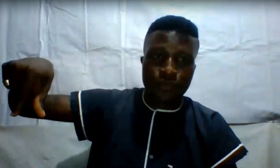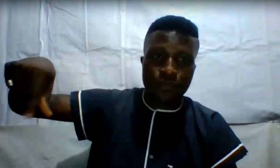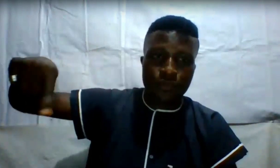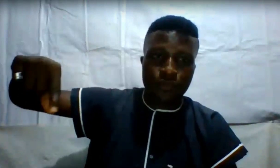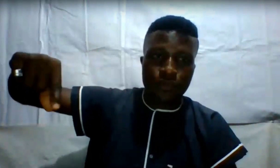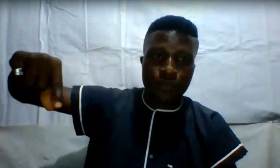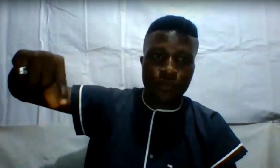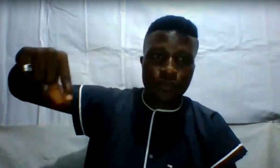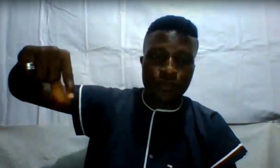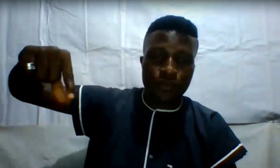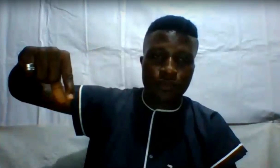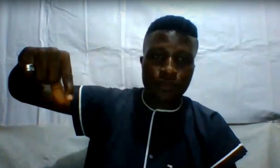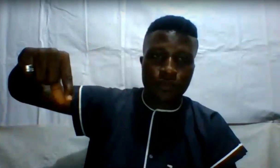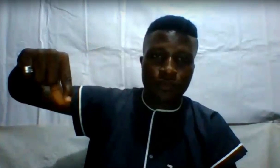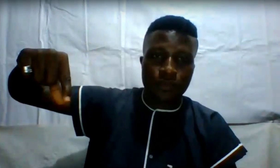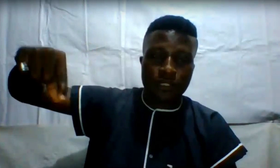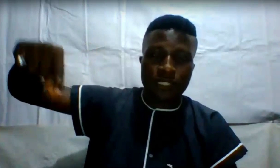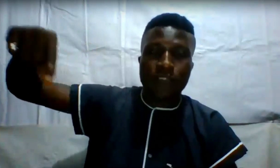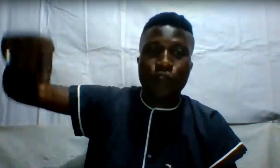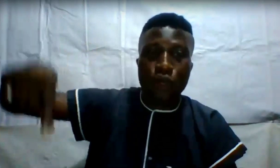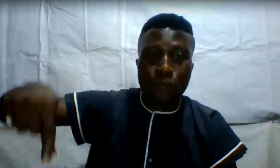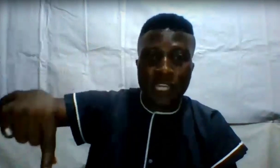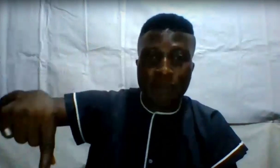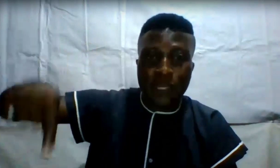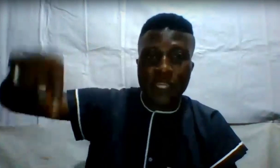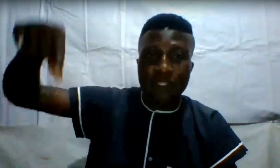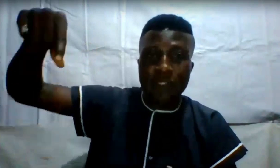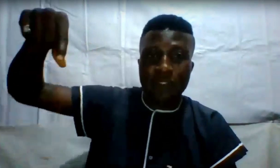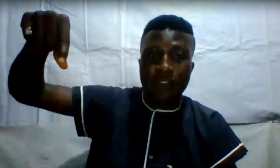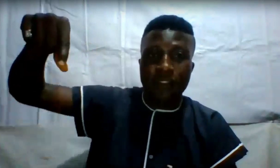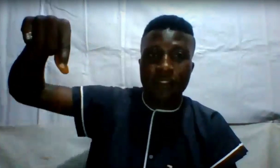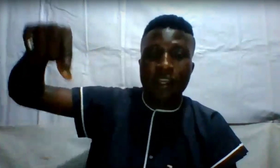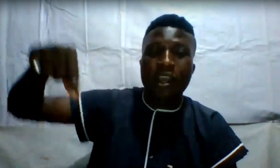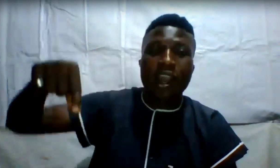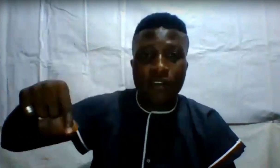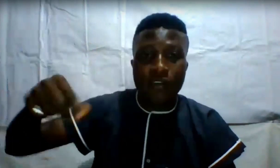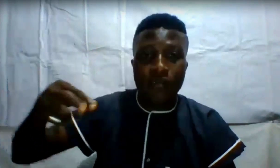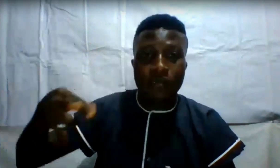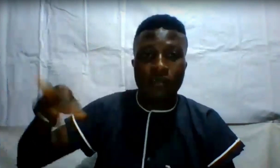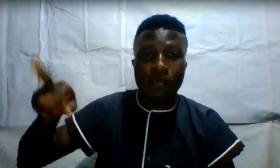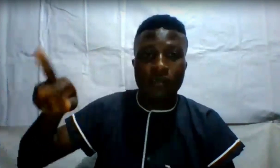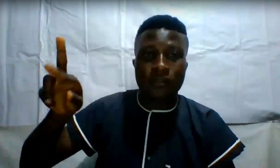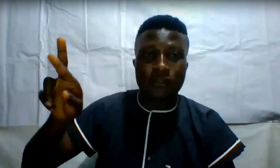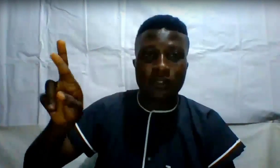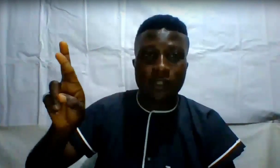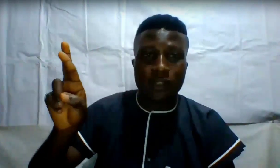See if you want to pick a pin. R, cross your finger.